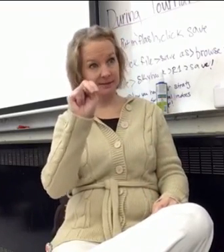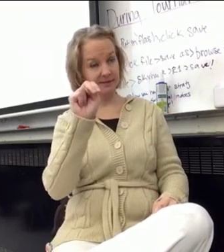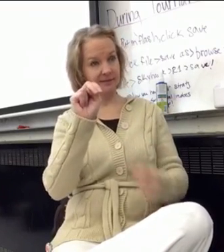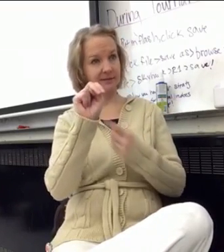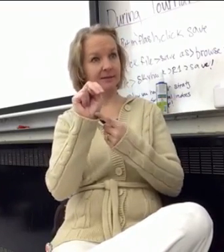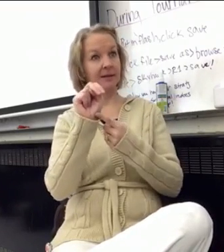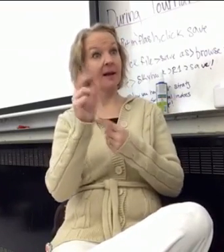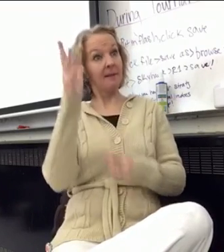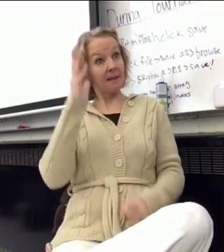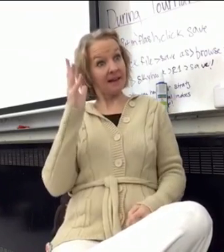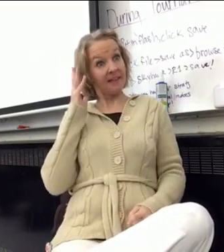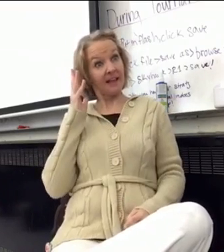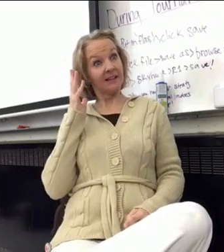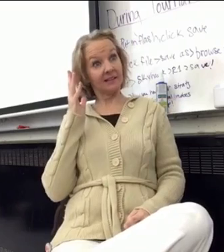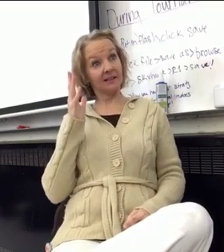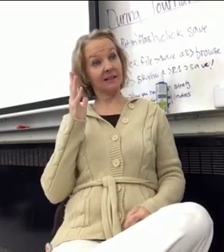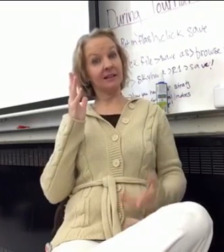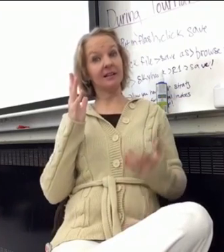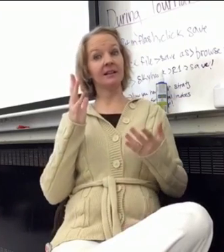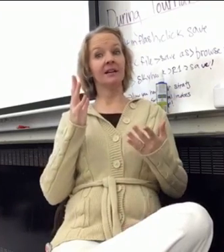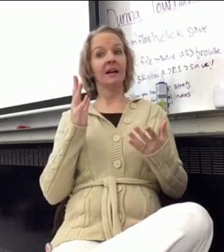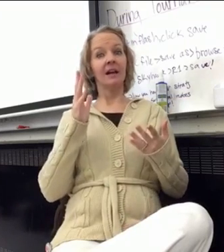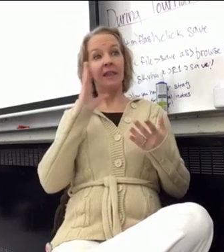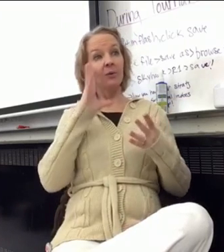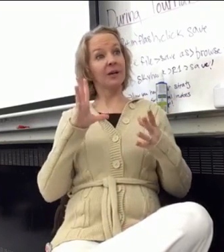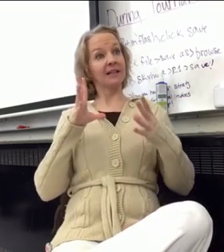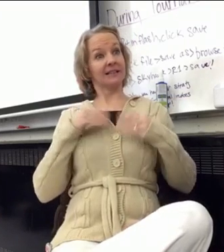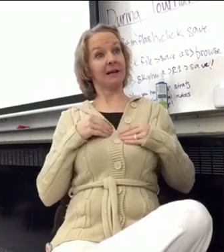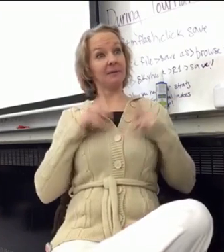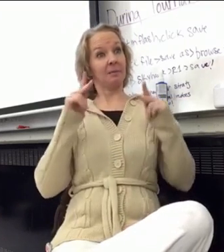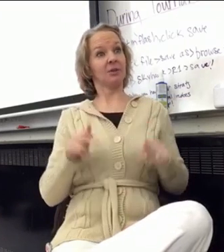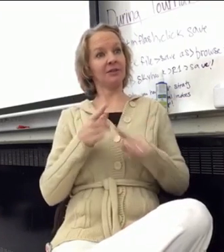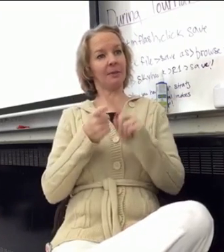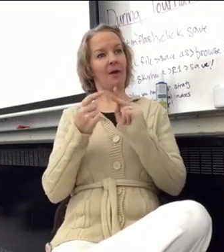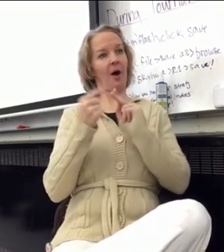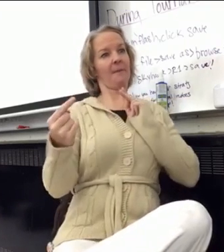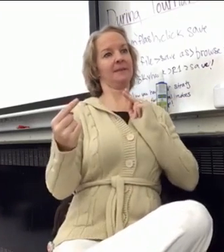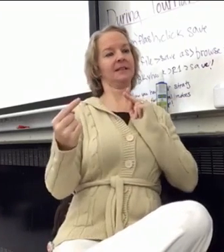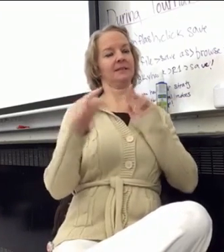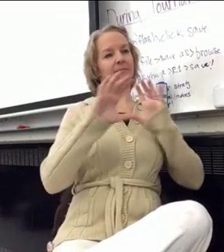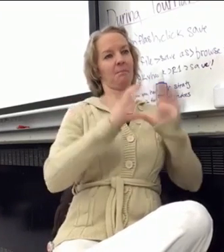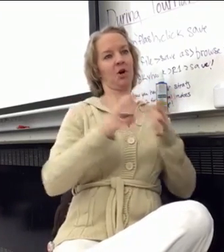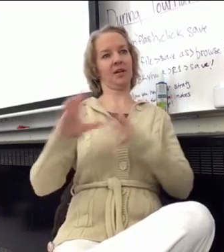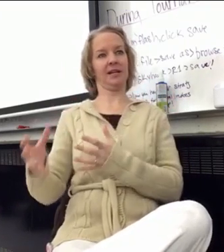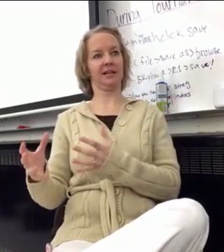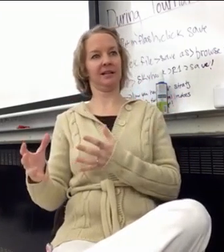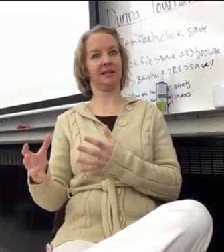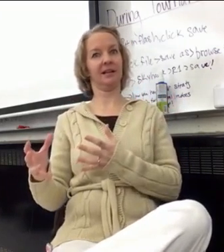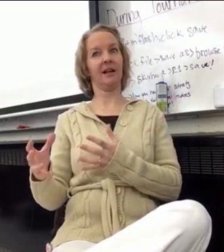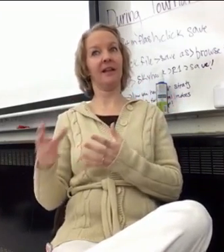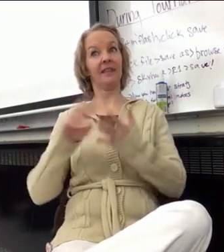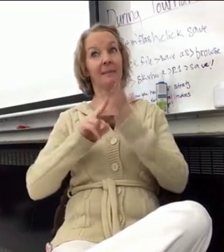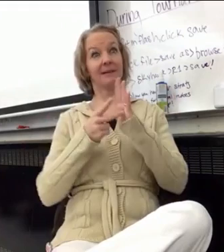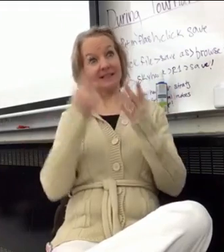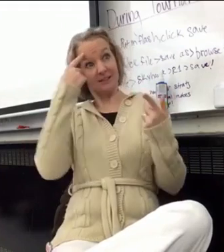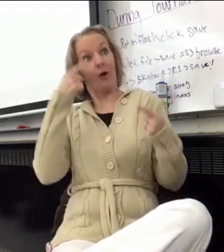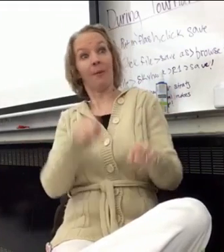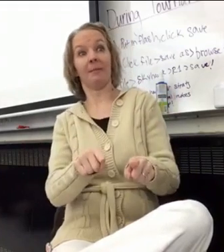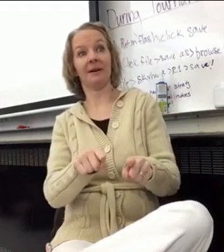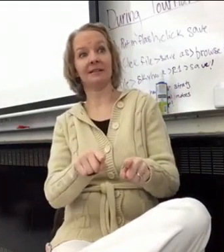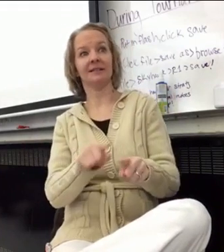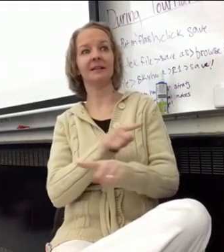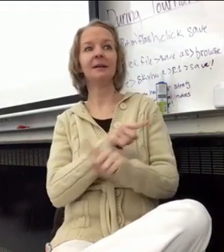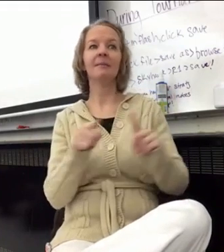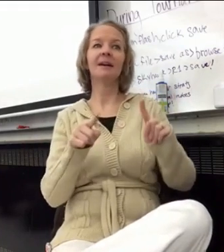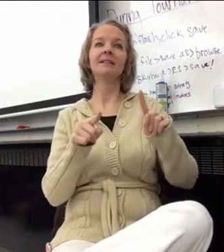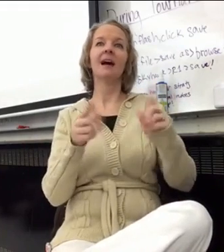accept as your vice president typically somebody from the opposite party of you. The benefit of that would be a great compromise. Now, I